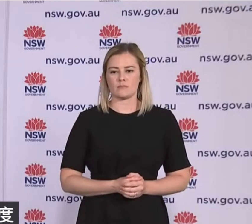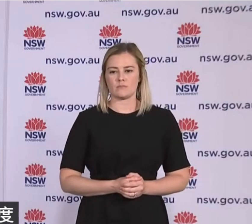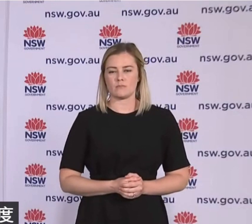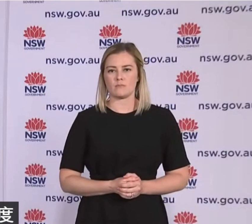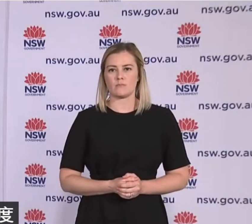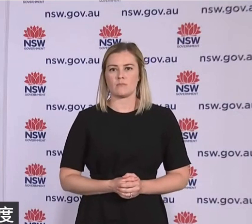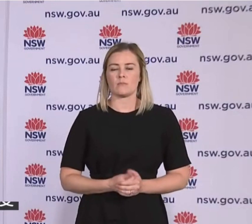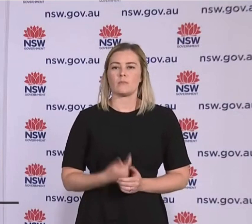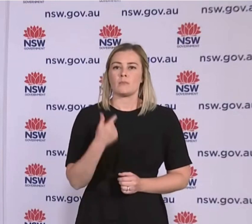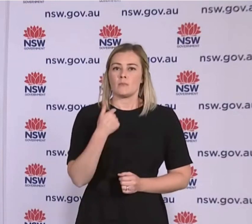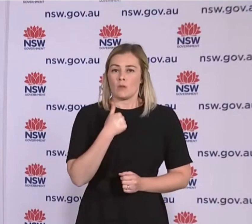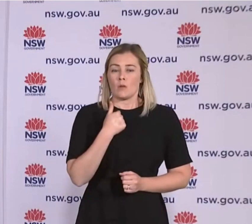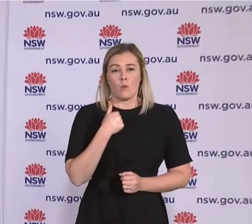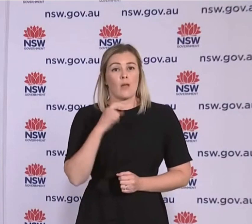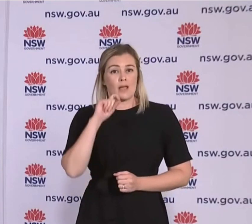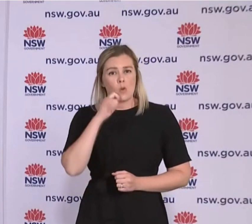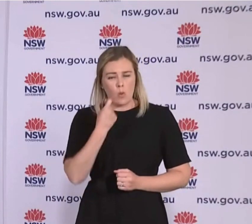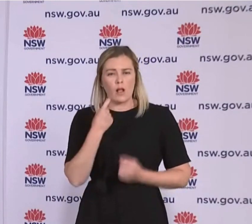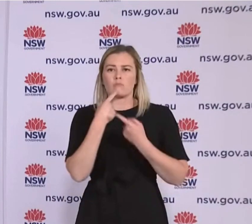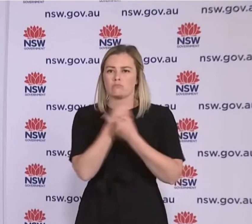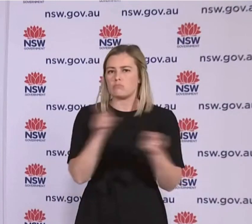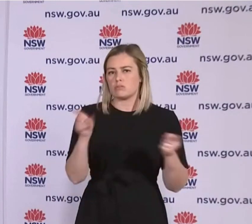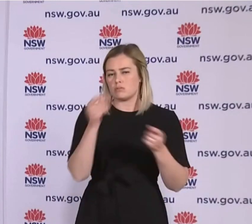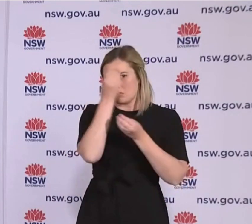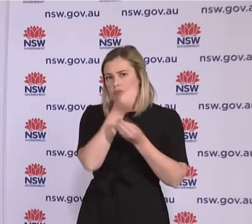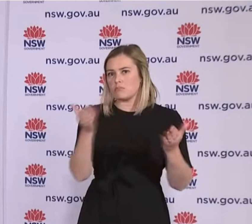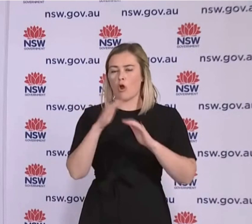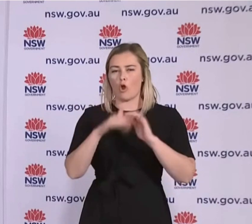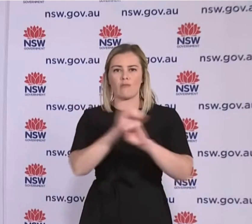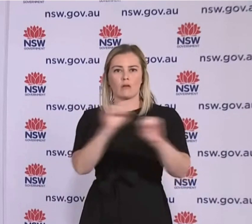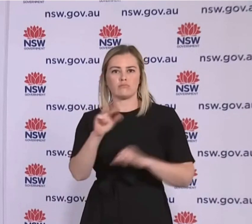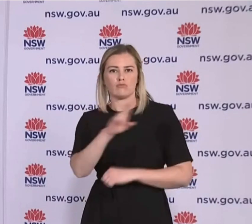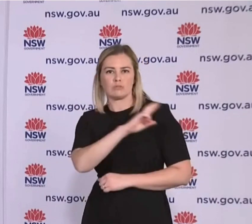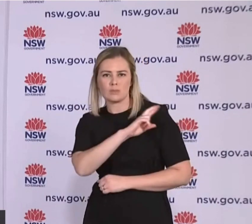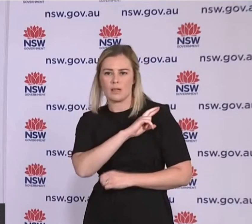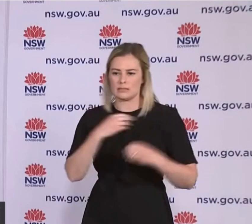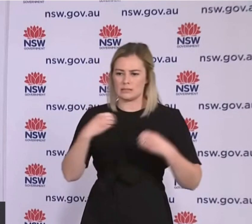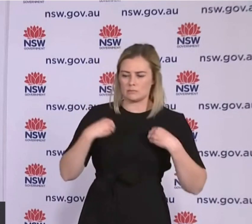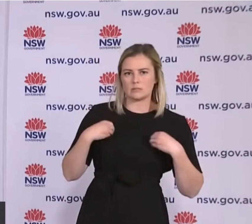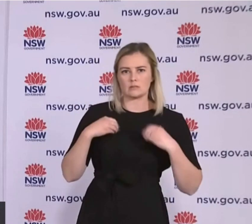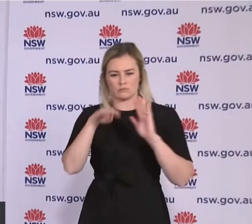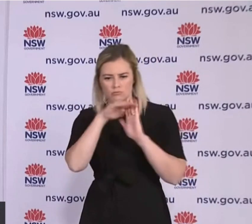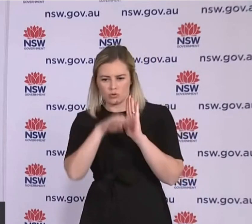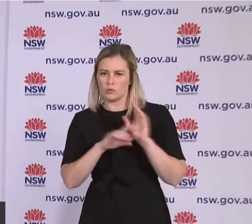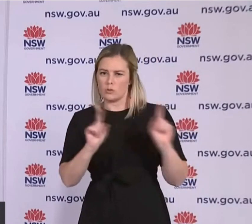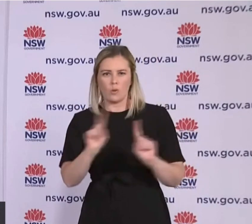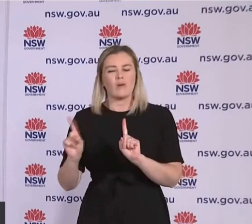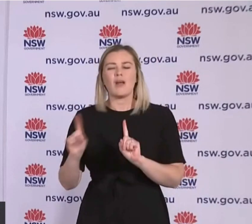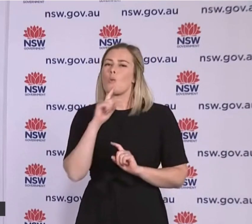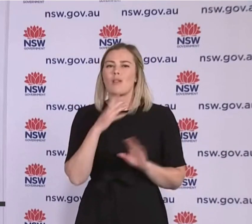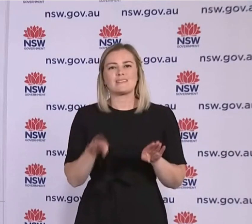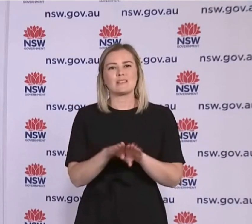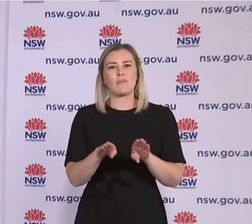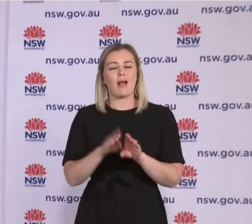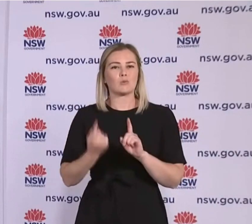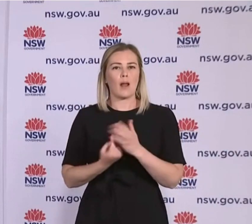very clear what responsibilities individuals and businesses have in making sure everybody complies to the rules. It won't be very different to what happened beforehand,